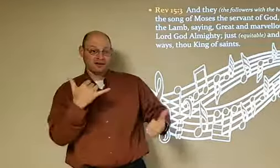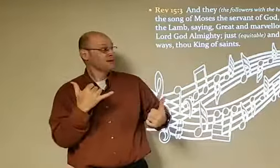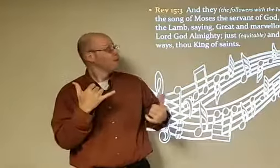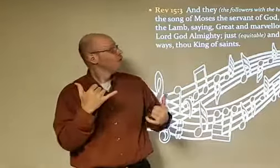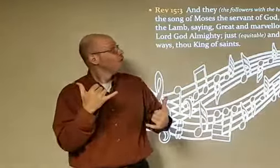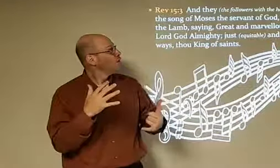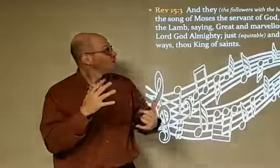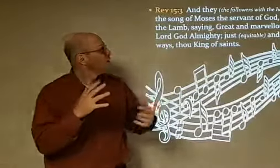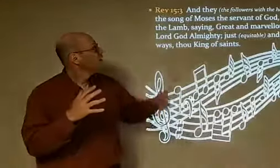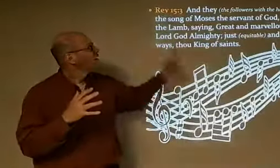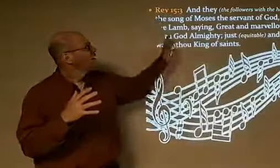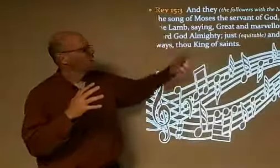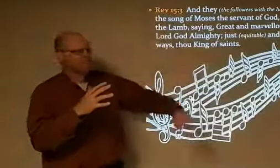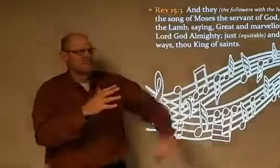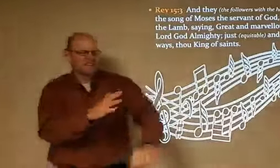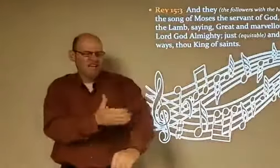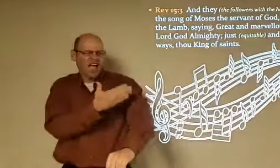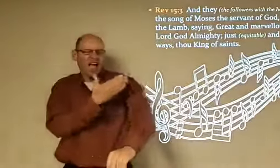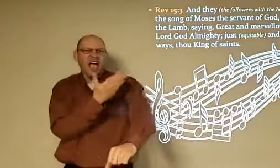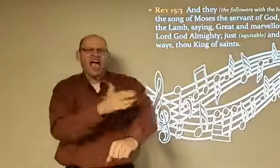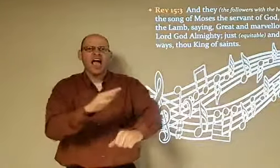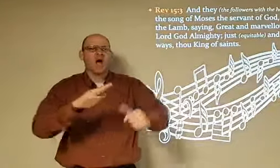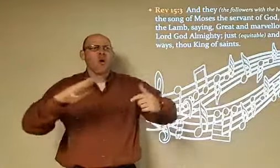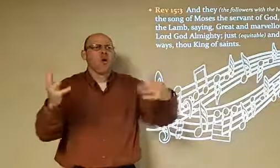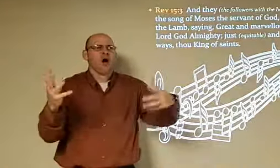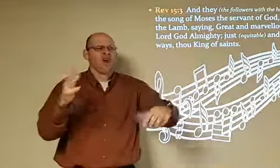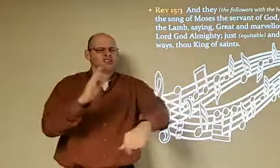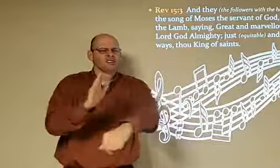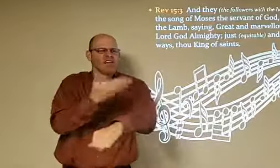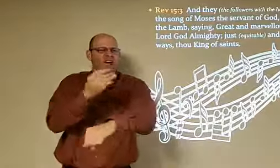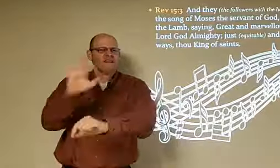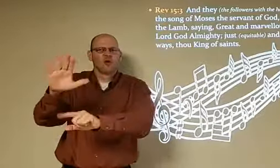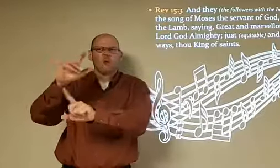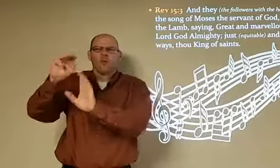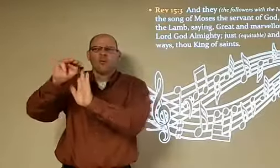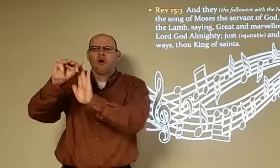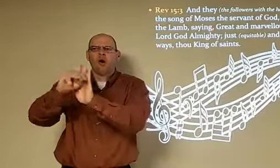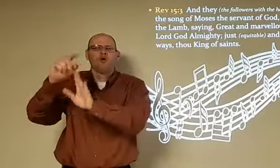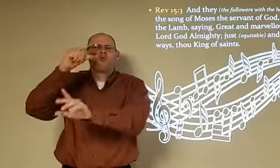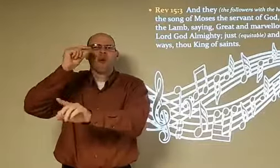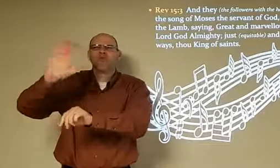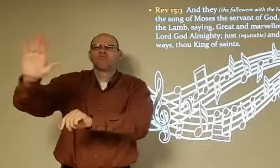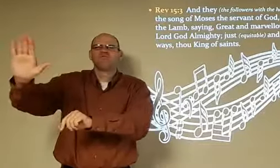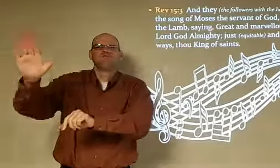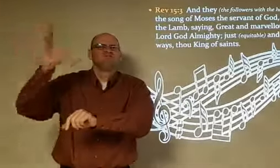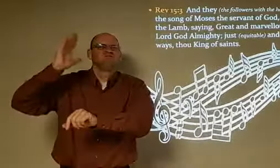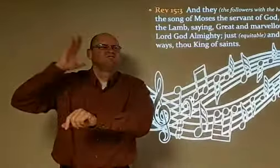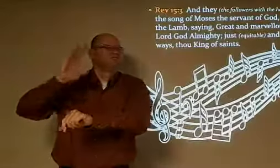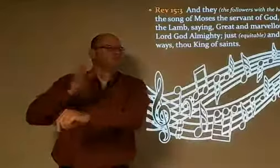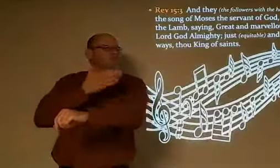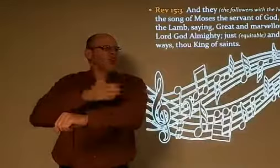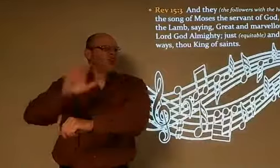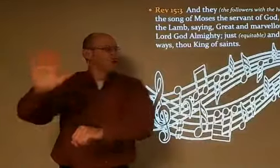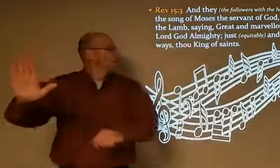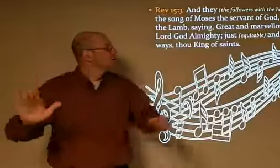And the followers with the harps of God, okay? And they sing the song of Moses, the